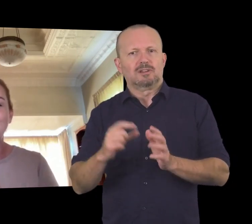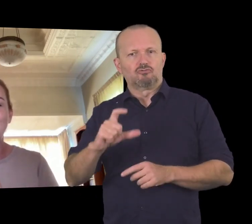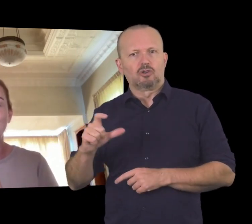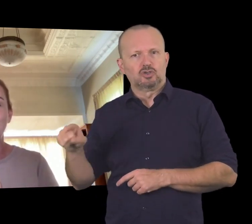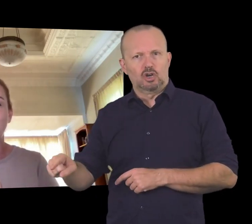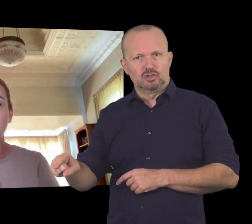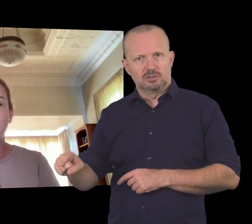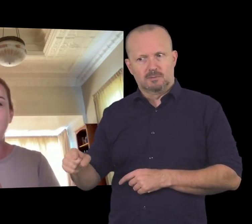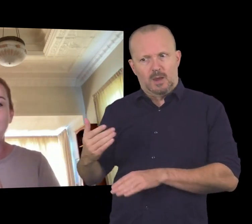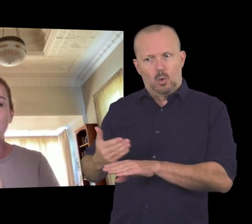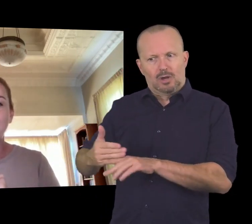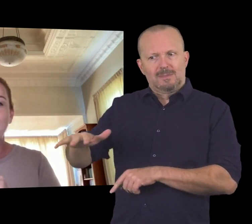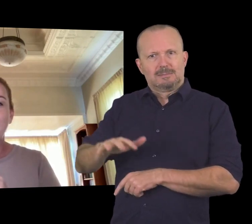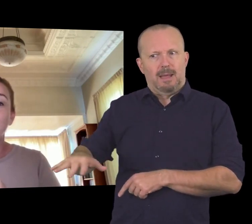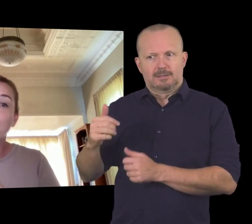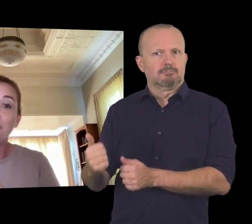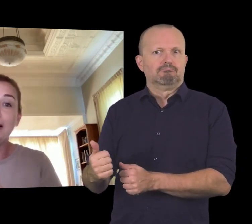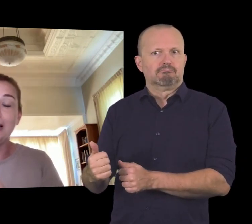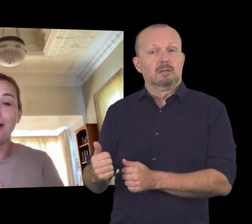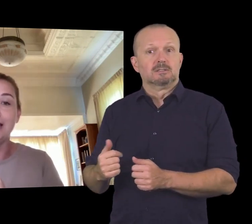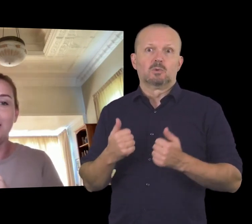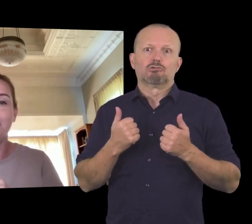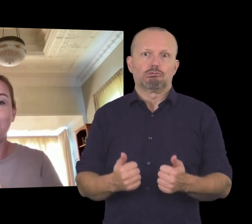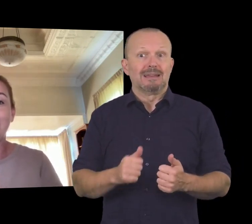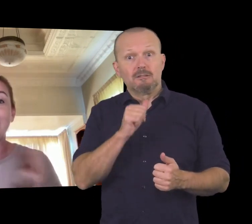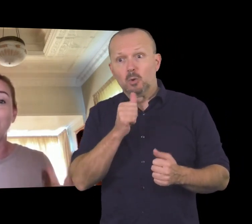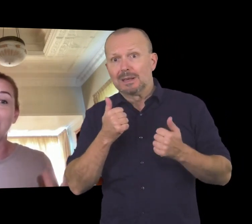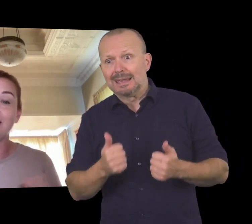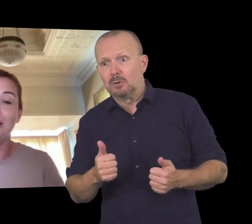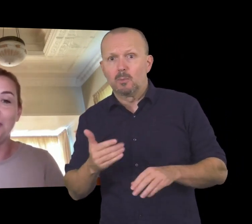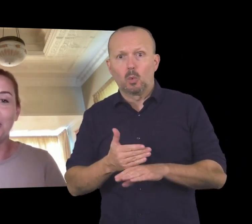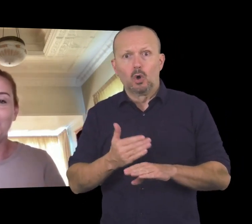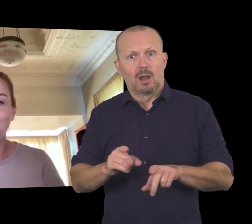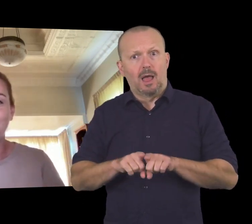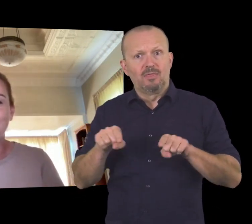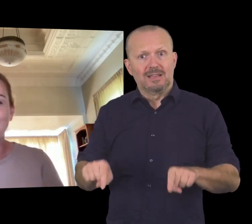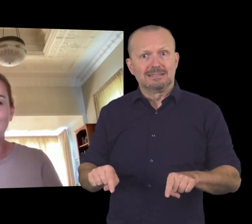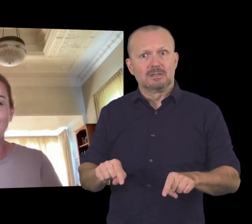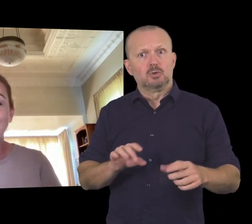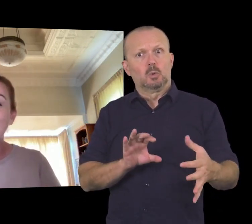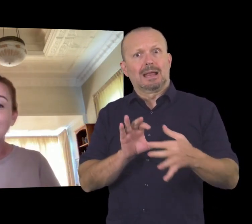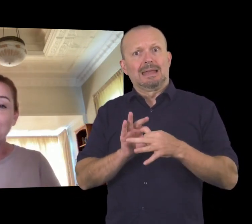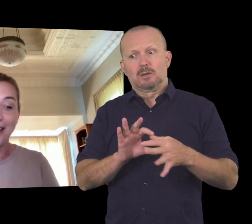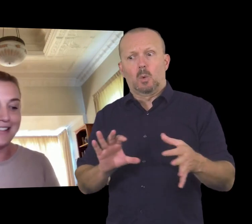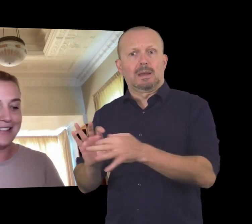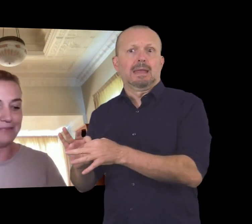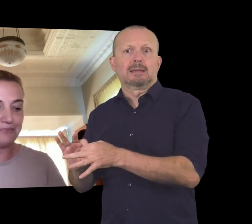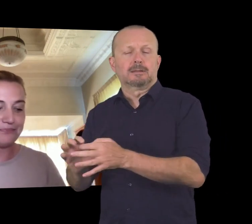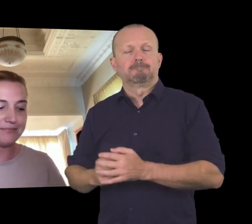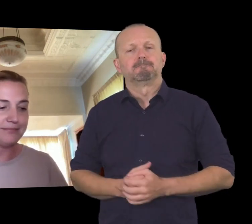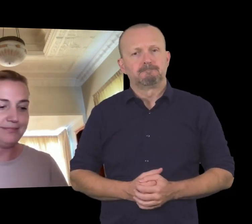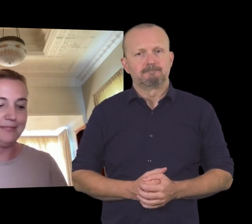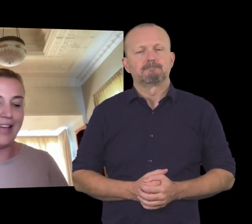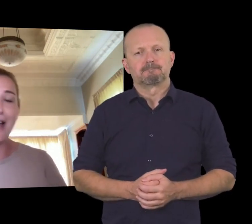in Christchurch. So it would be really great if you are keen on this kind of work to connect with us.